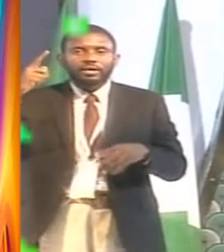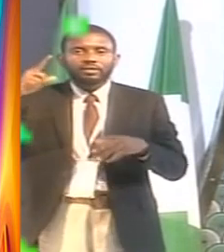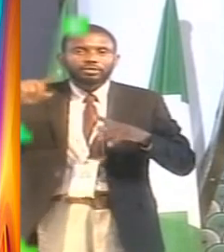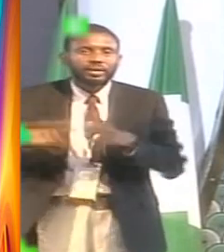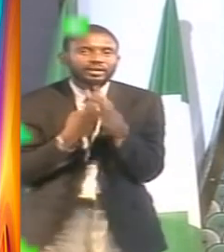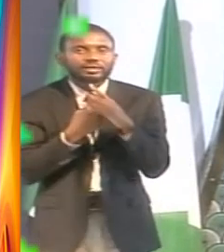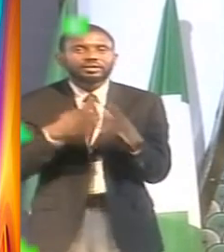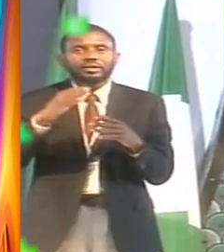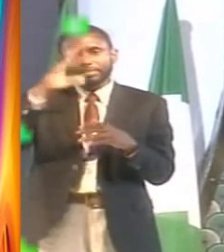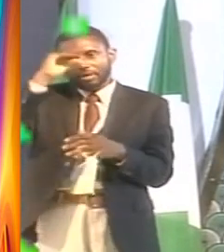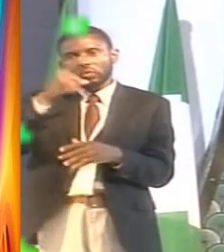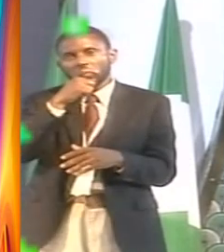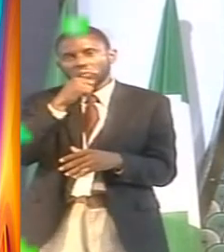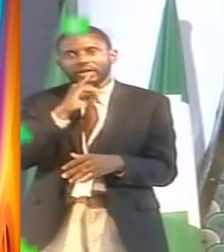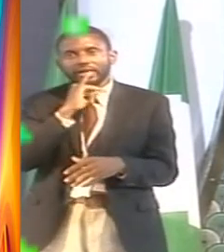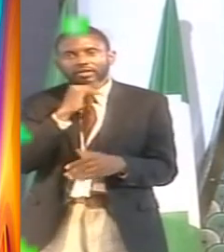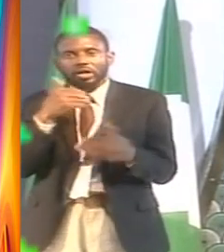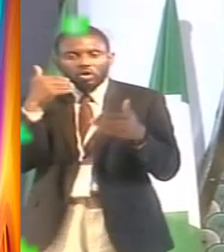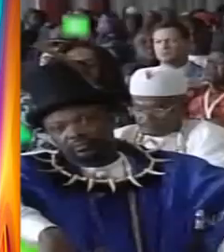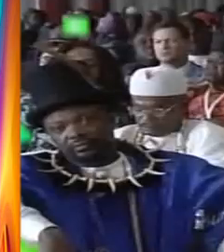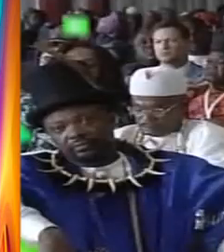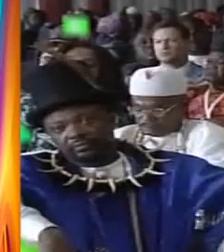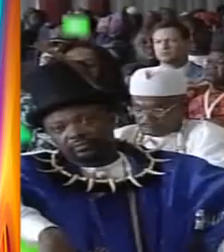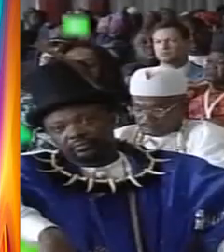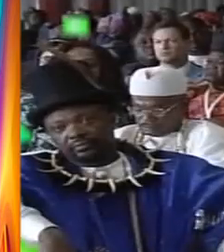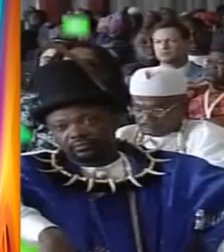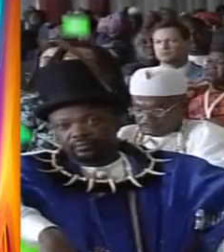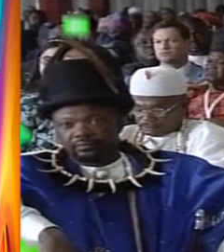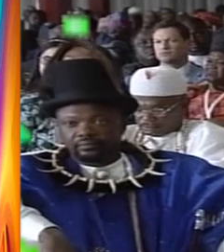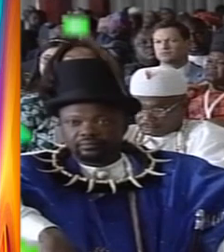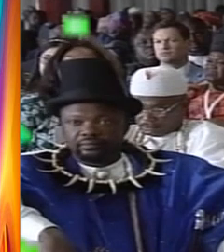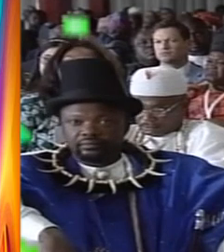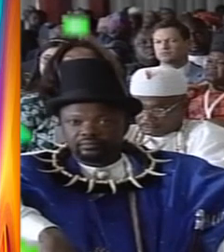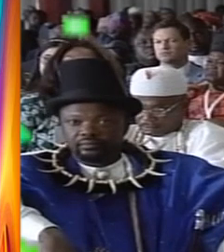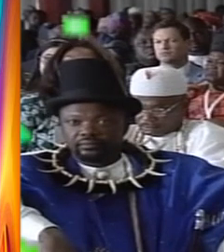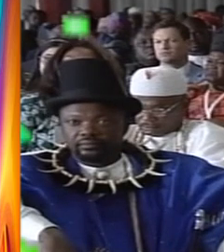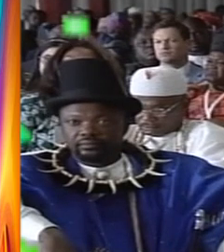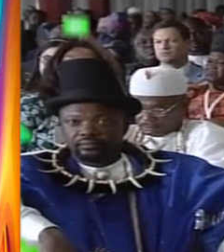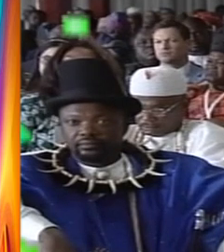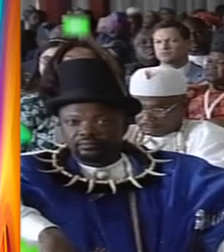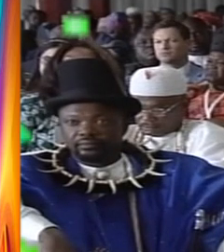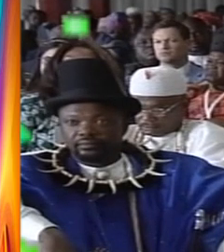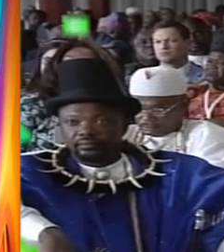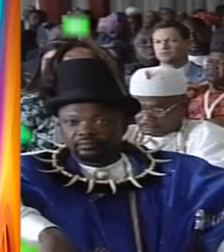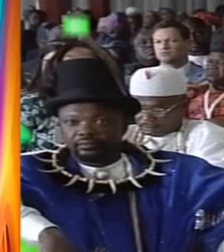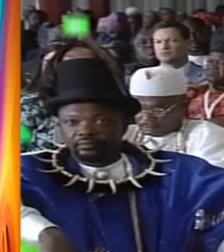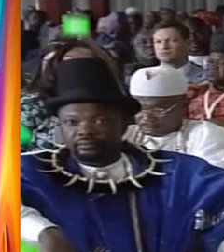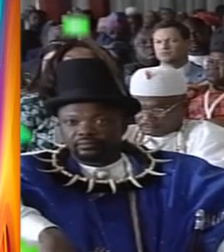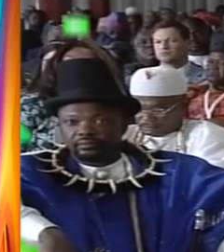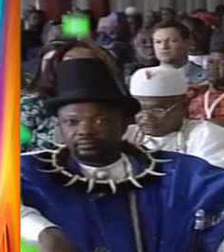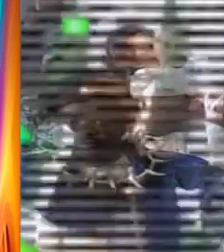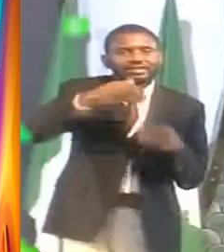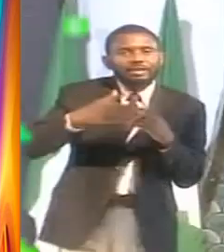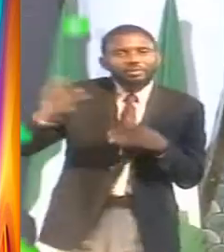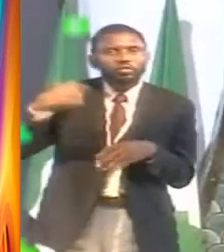closer to the inner part of the ring is a little bit away. We don't expect that all of us will finish,